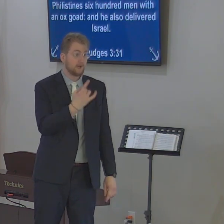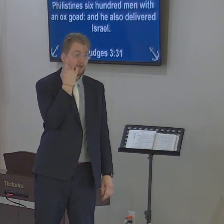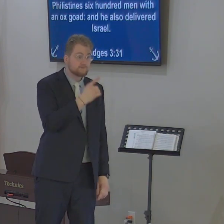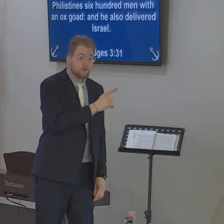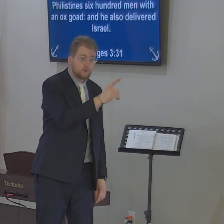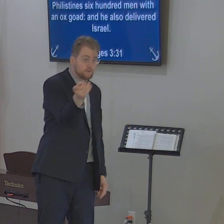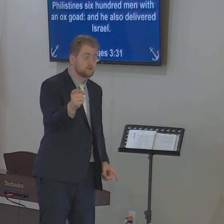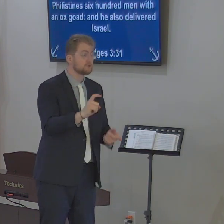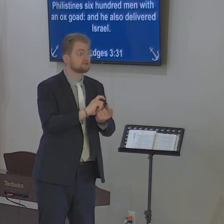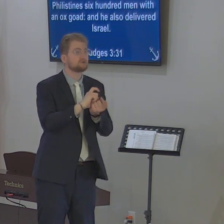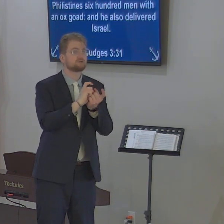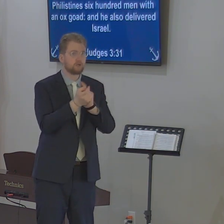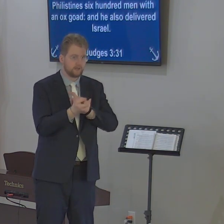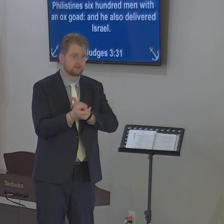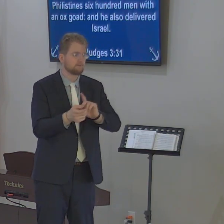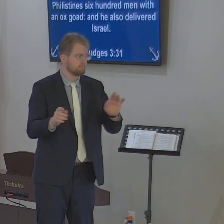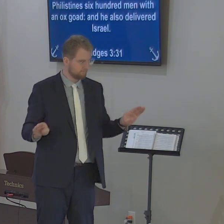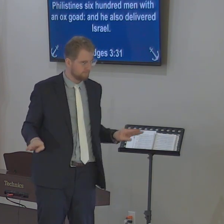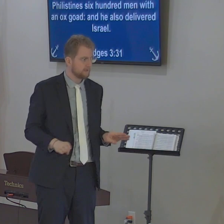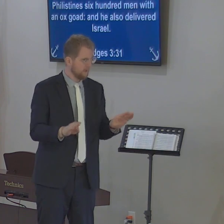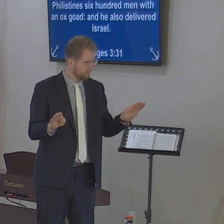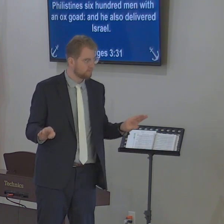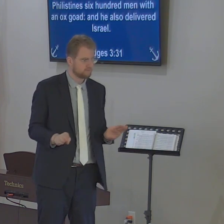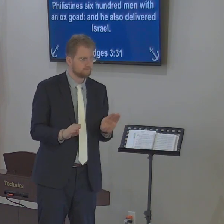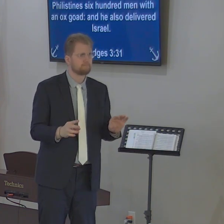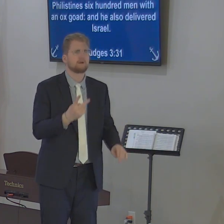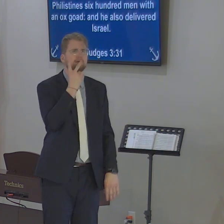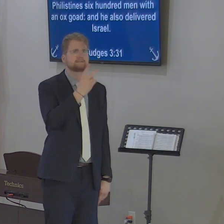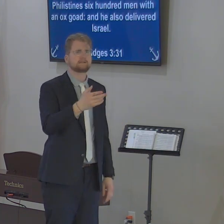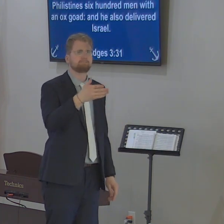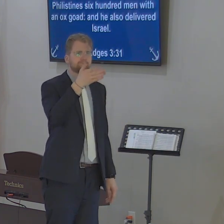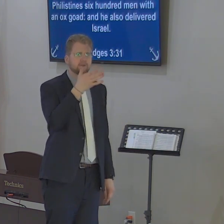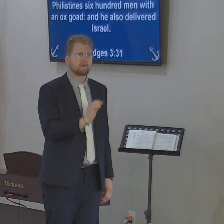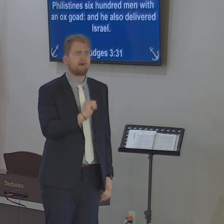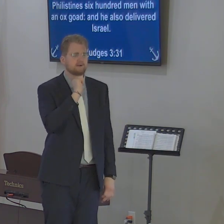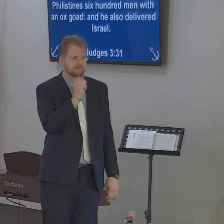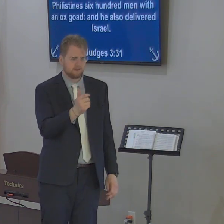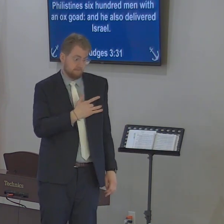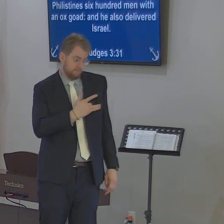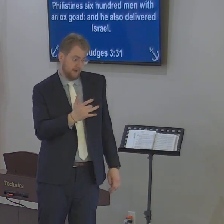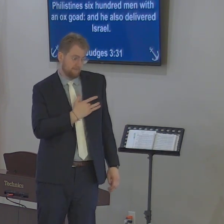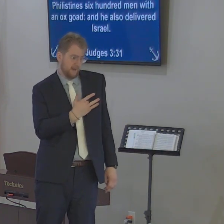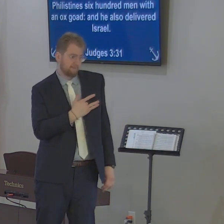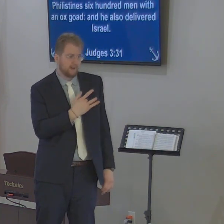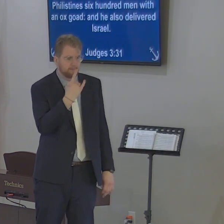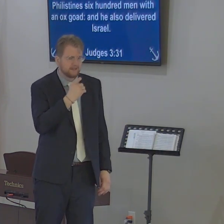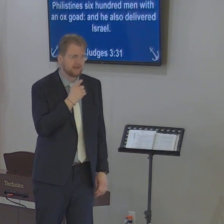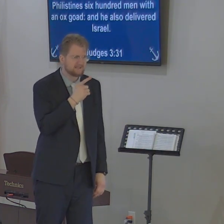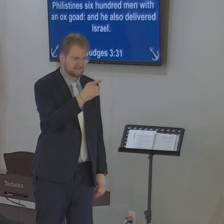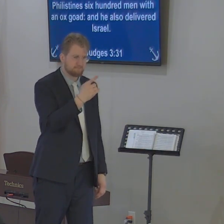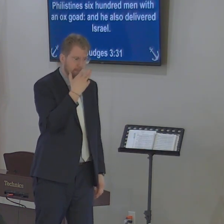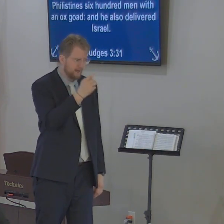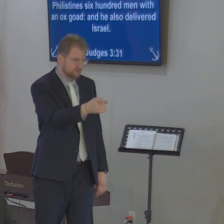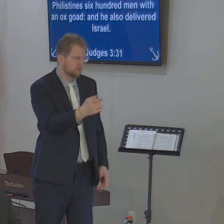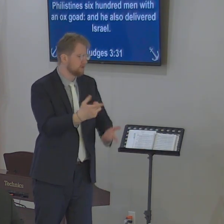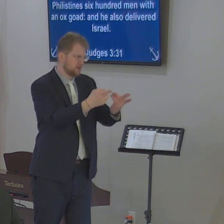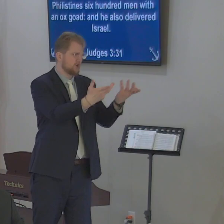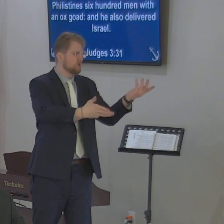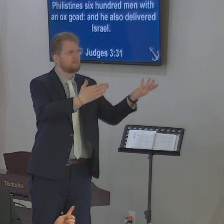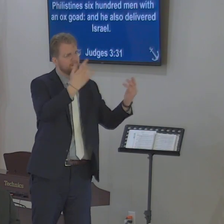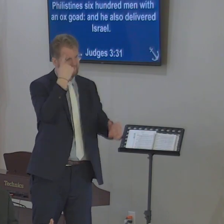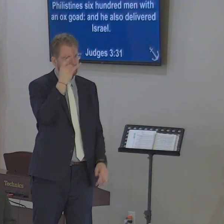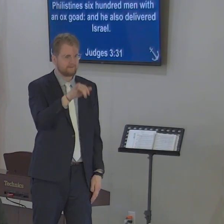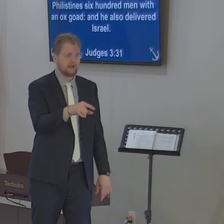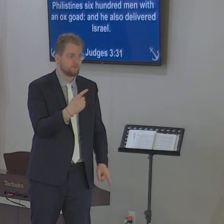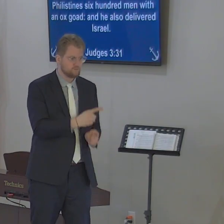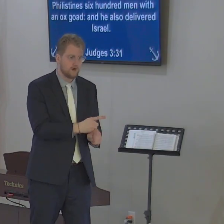your behavior. You see, God's not pricking or prodding you because he's mad at you. You might think that because